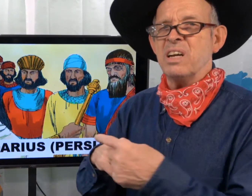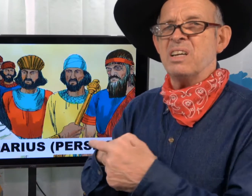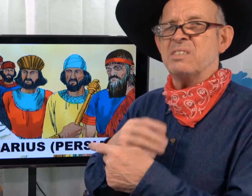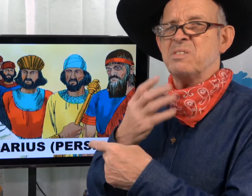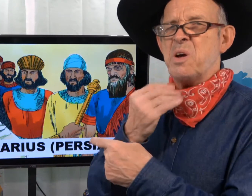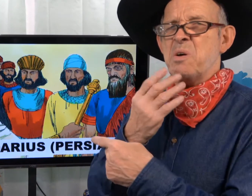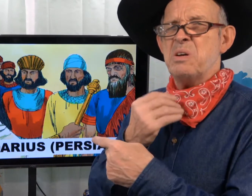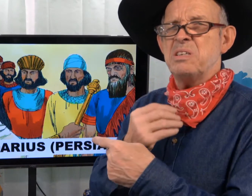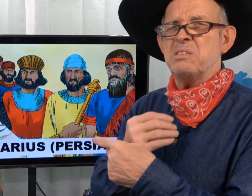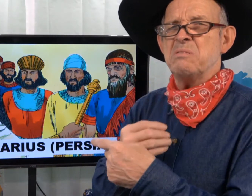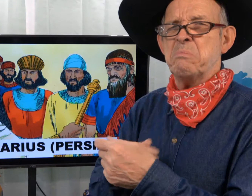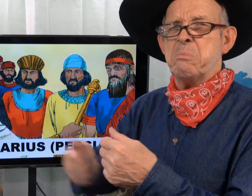She